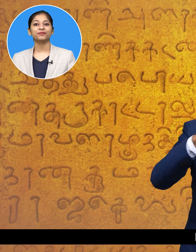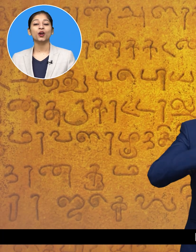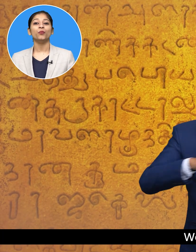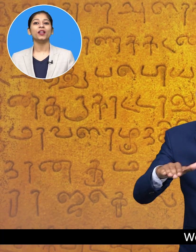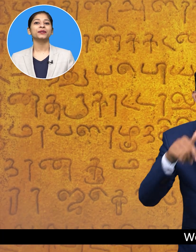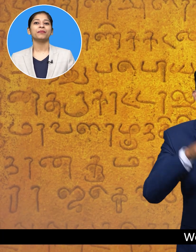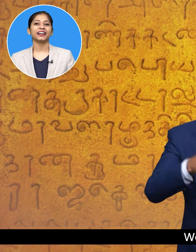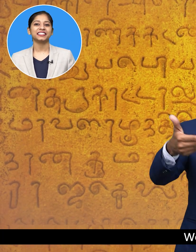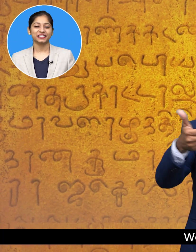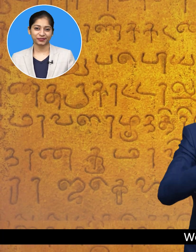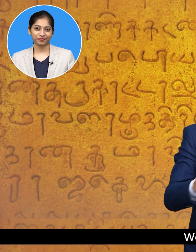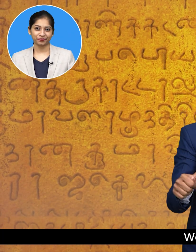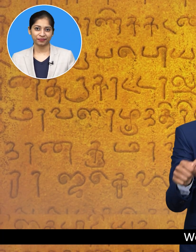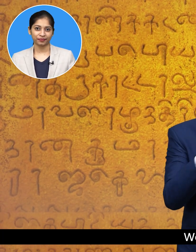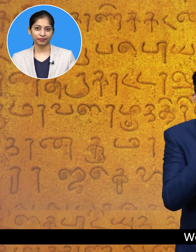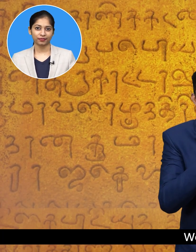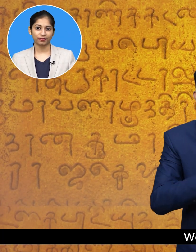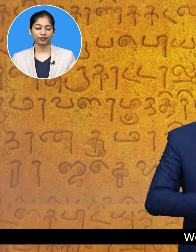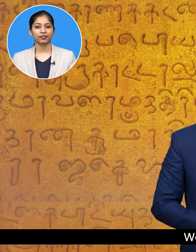students, welcome back.